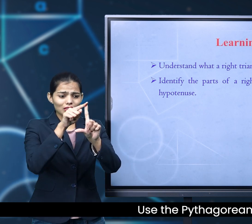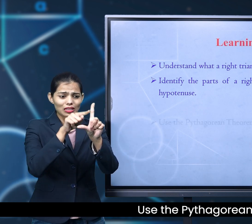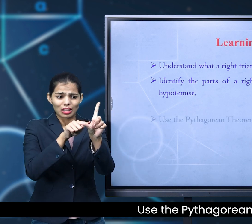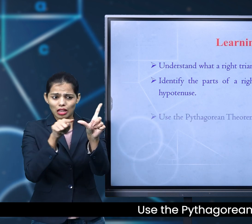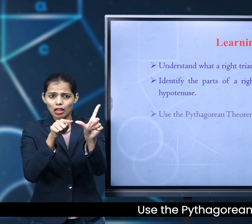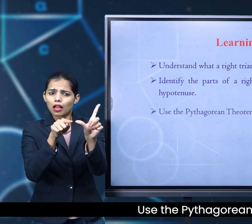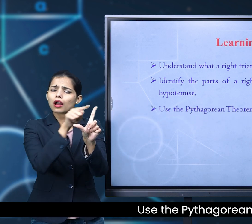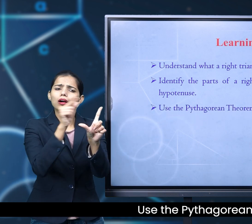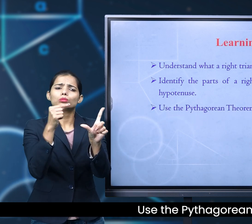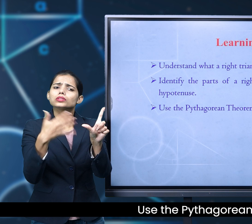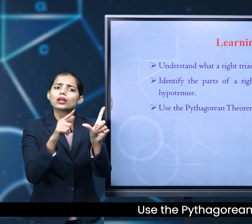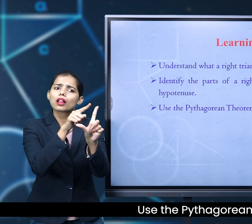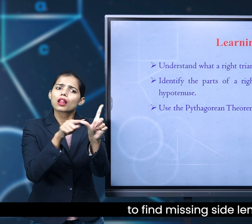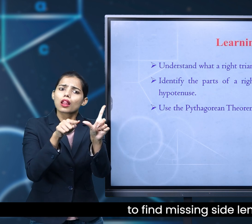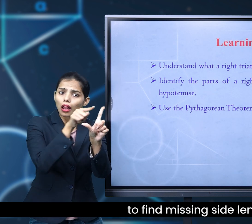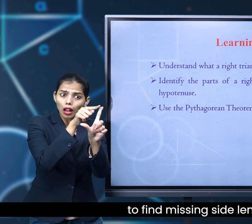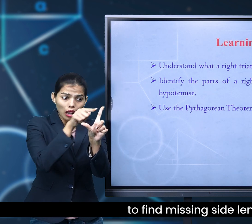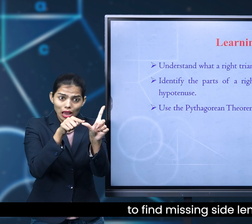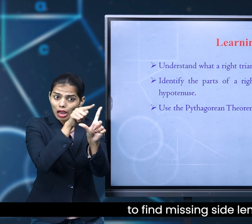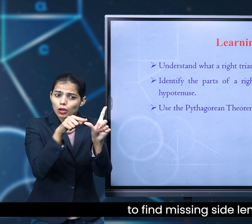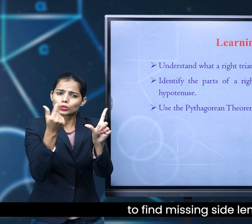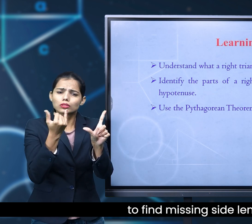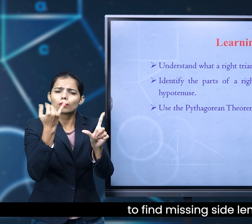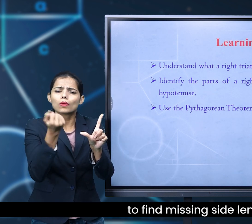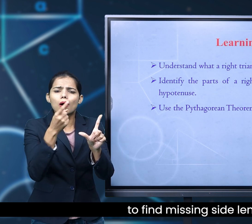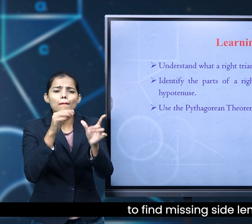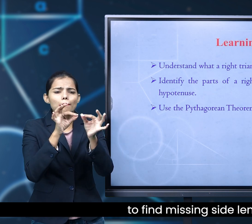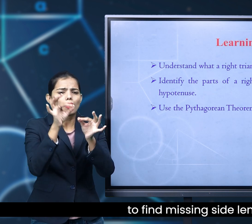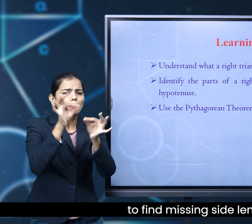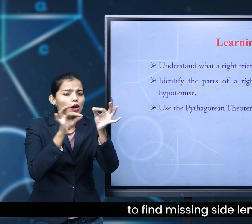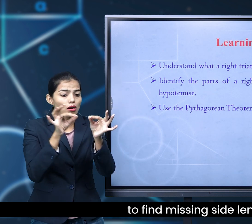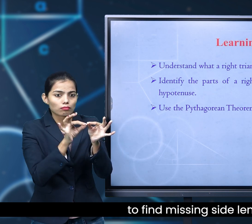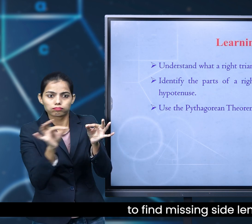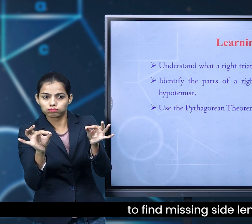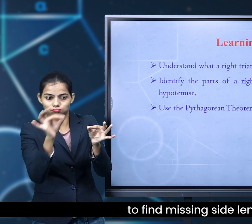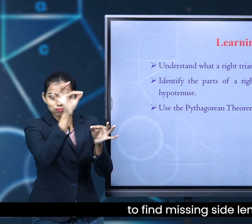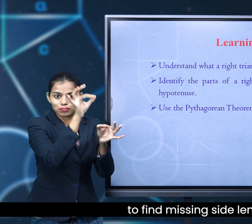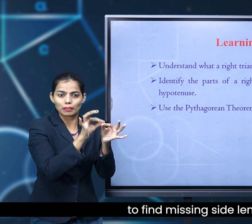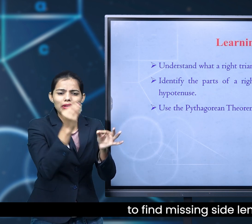Use the Pythagorean theorem to find missing side lengths easily.